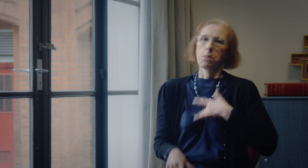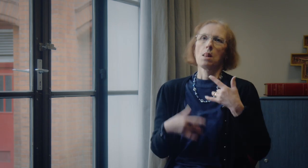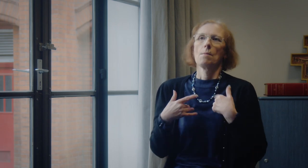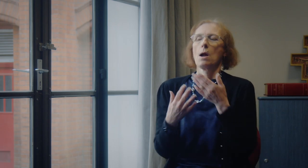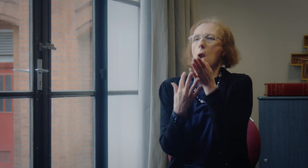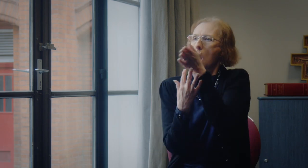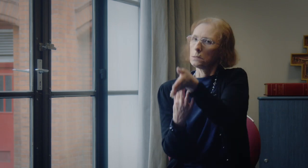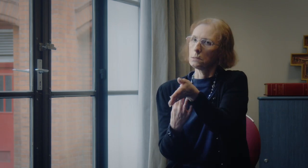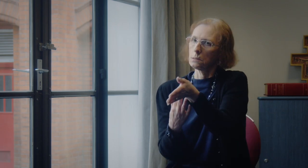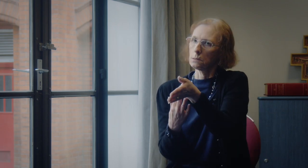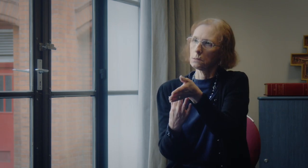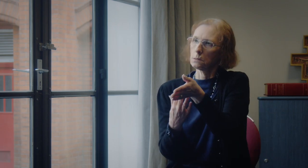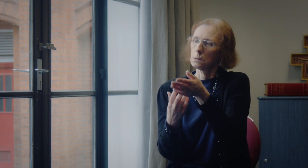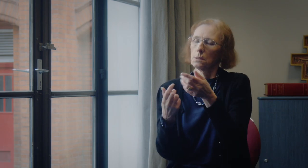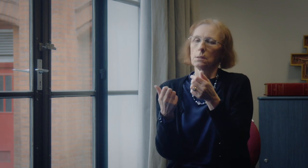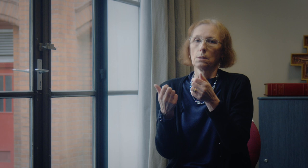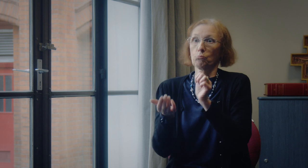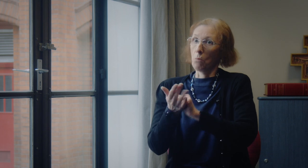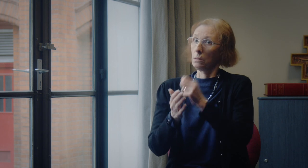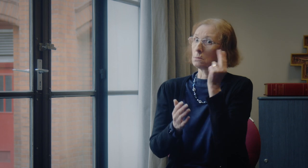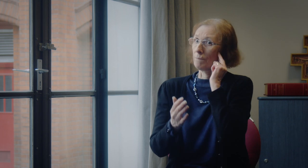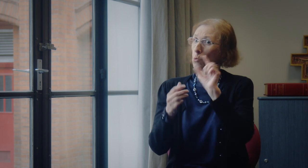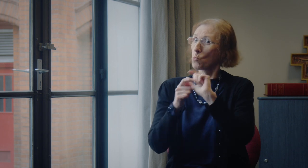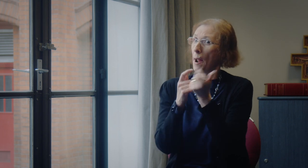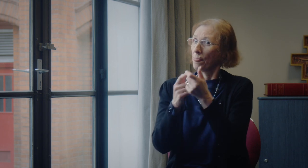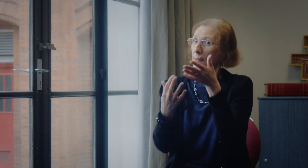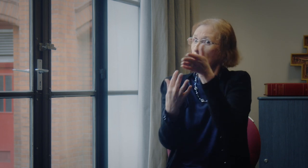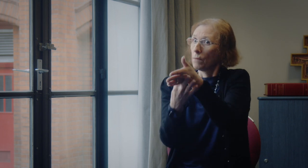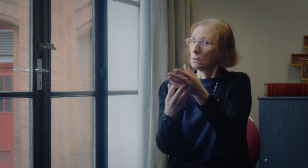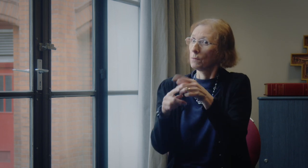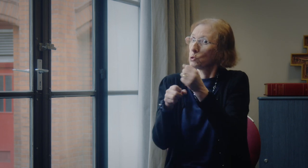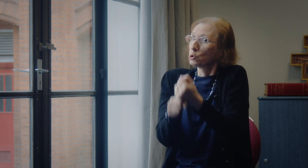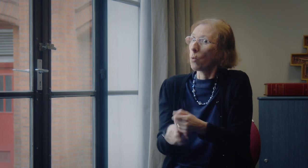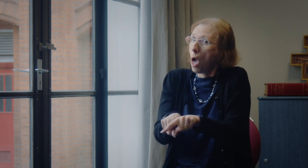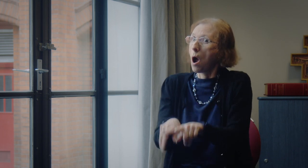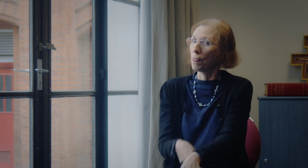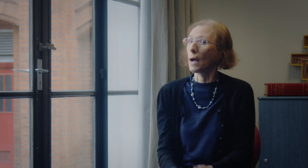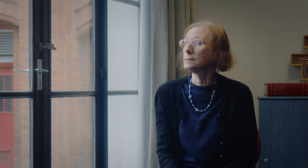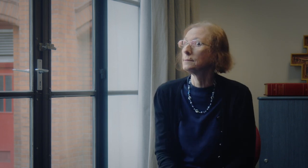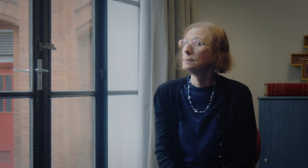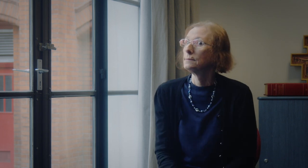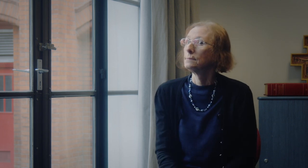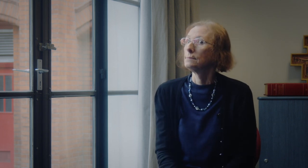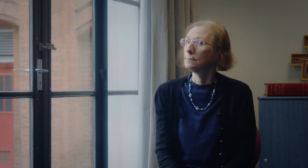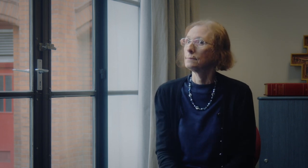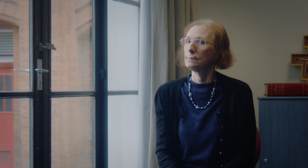really, for me, I feel it's about access. And for the deaf community to have access to the church. That's what it is.